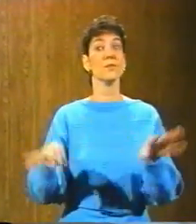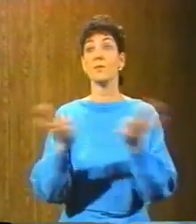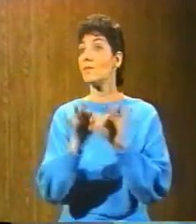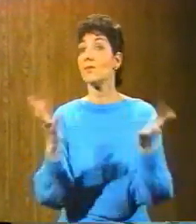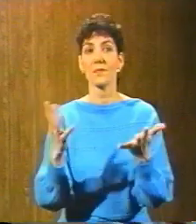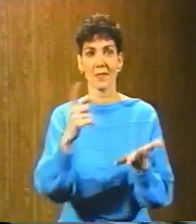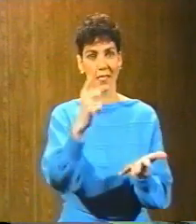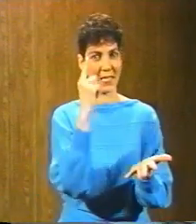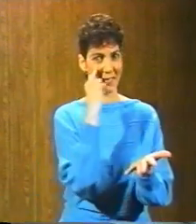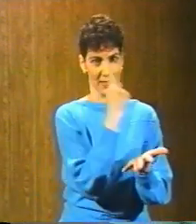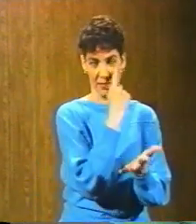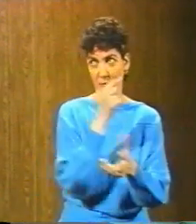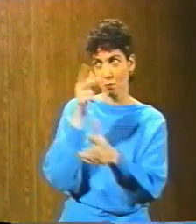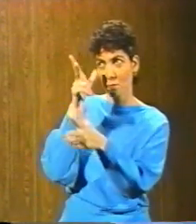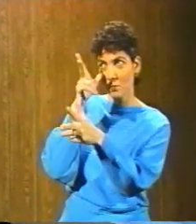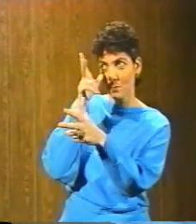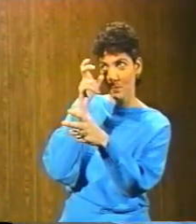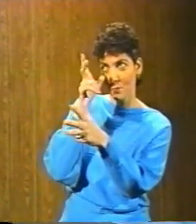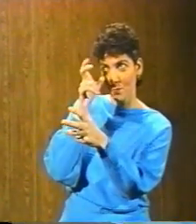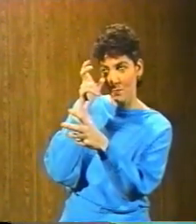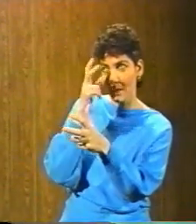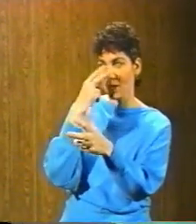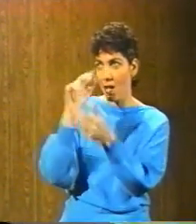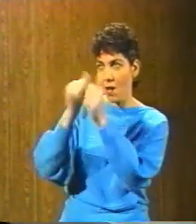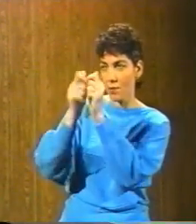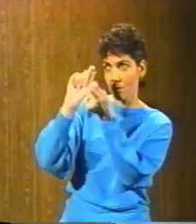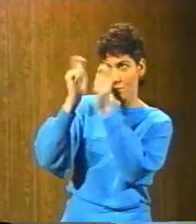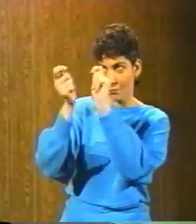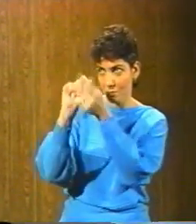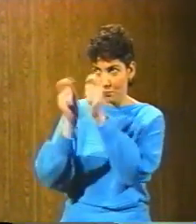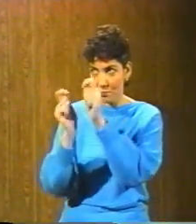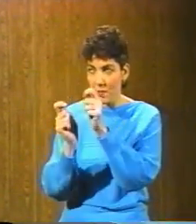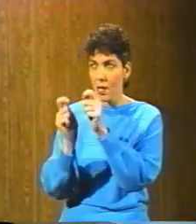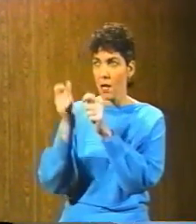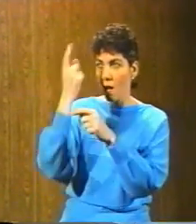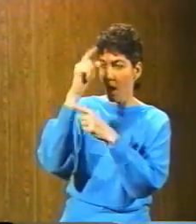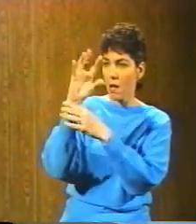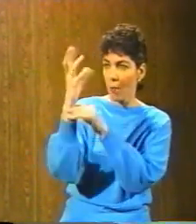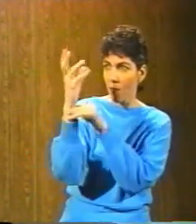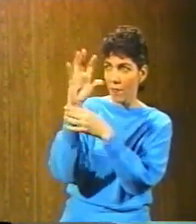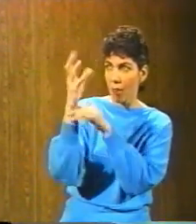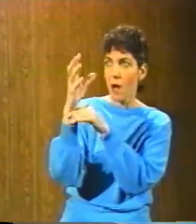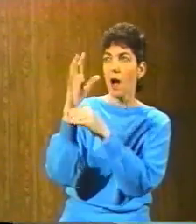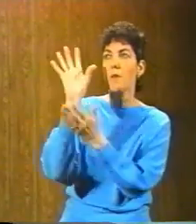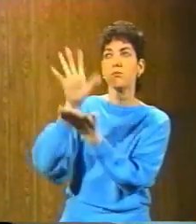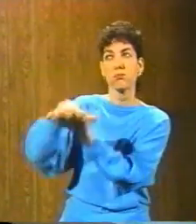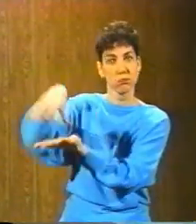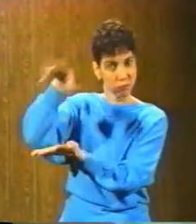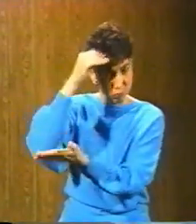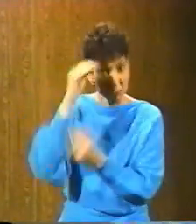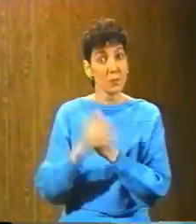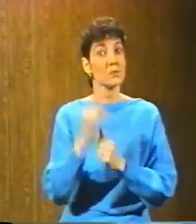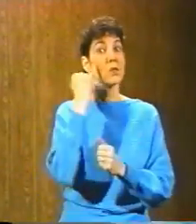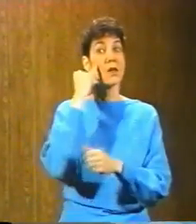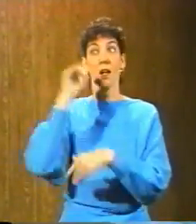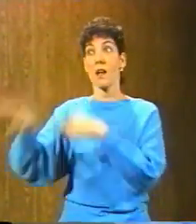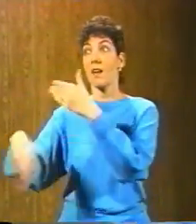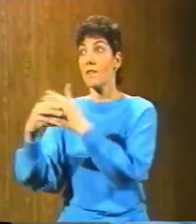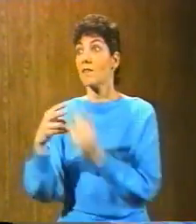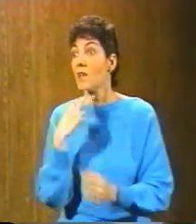that parts of the series have no English voiceover translations accompanying the signing. This is done to help you focus on the